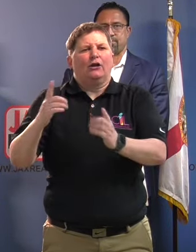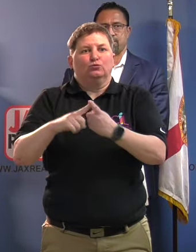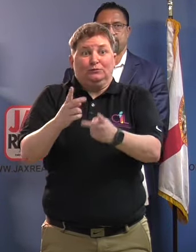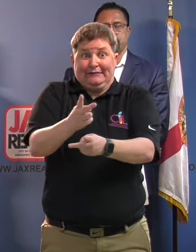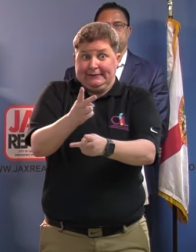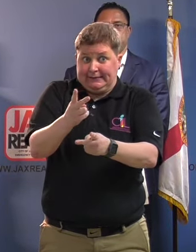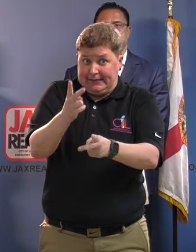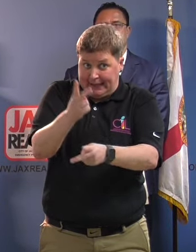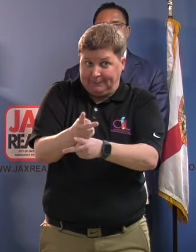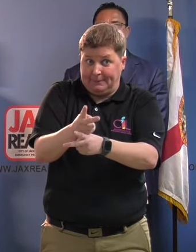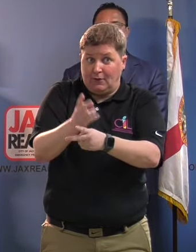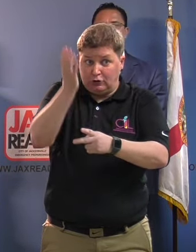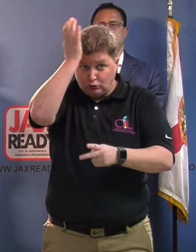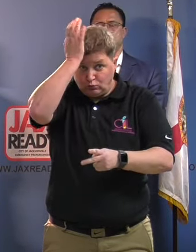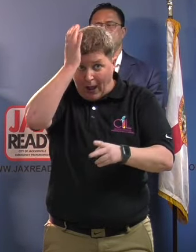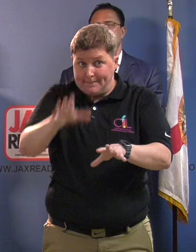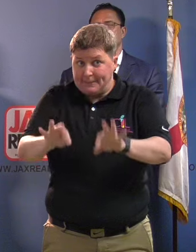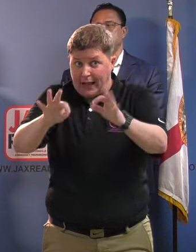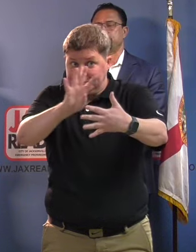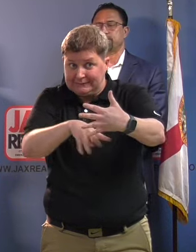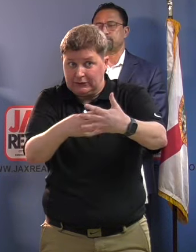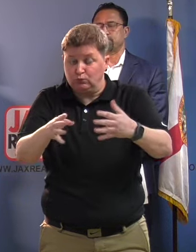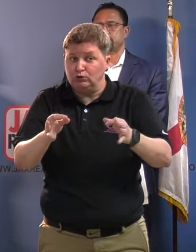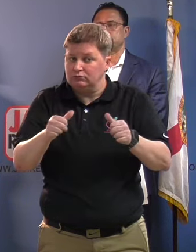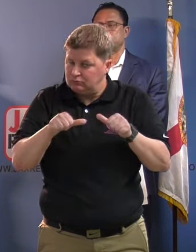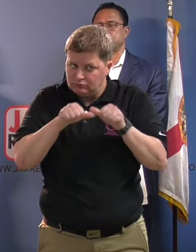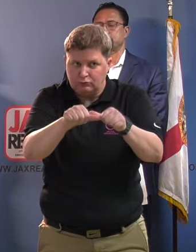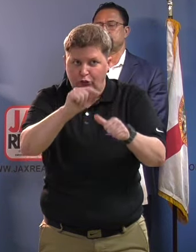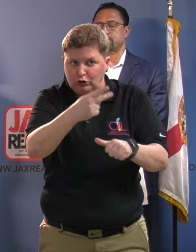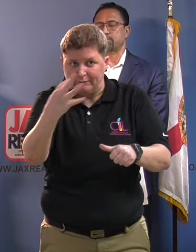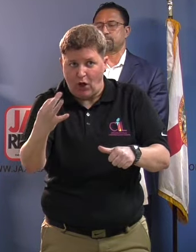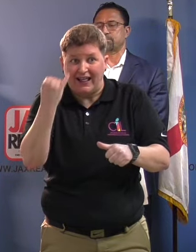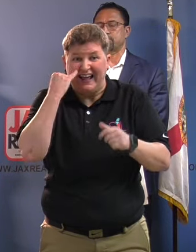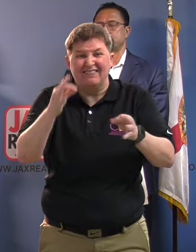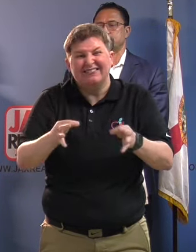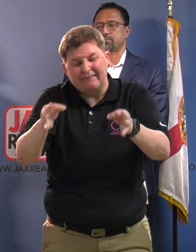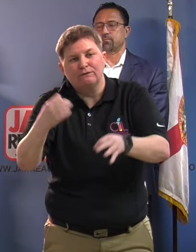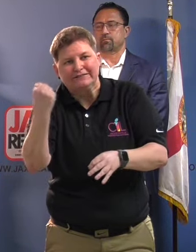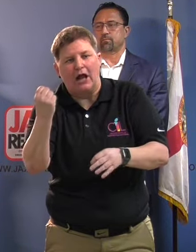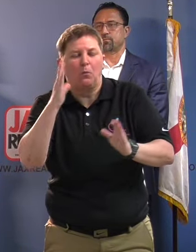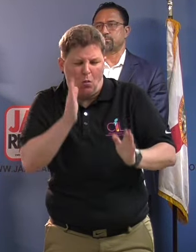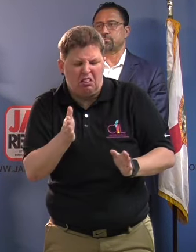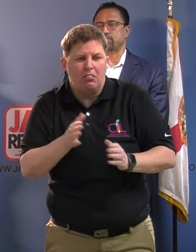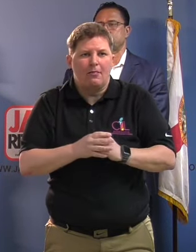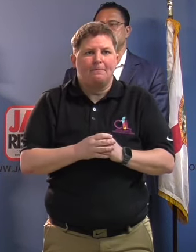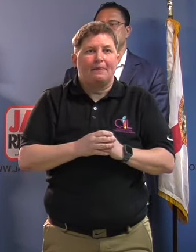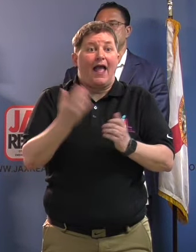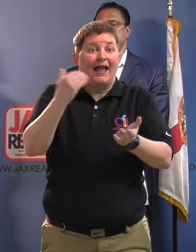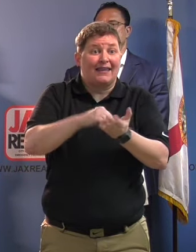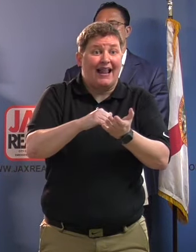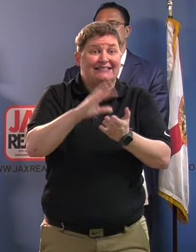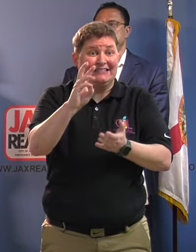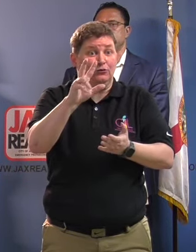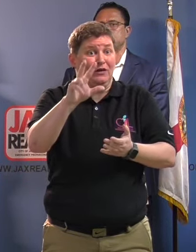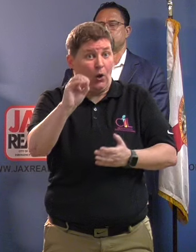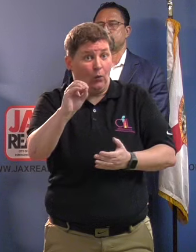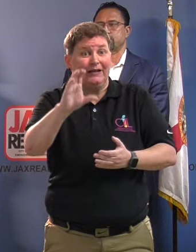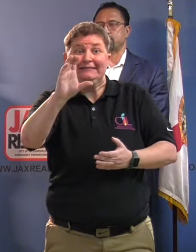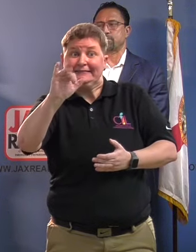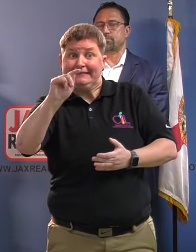Friday exactly as it is. If we have to pick up on Saturday instead, we will do that. Again, 630 City is now open for